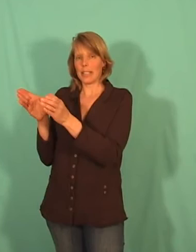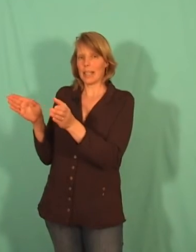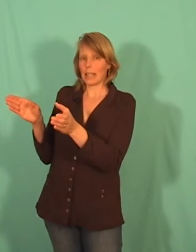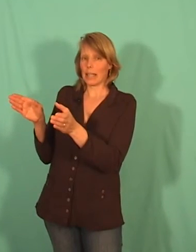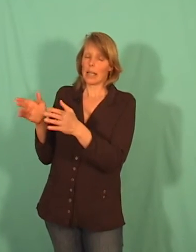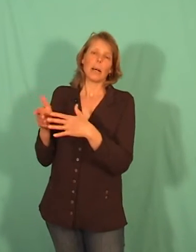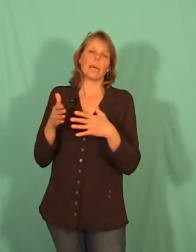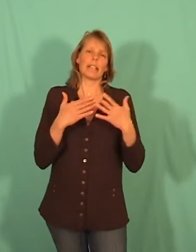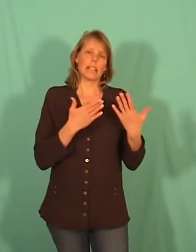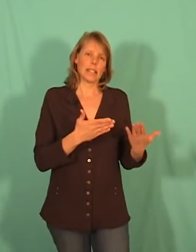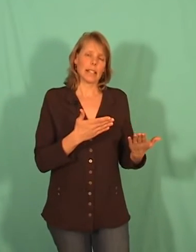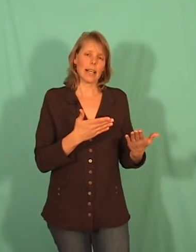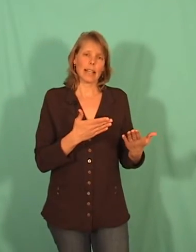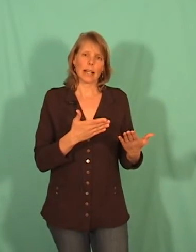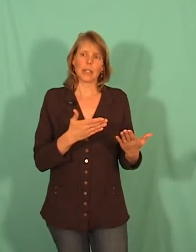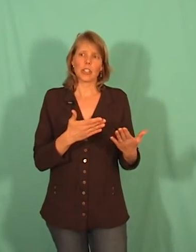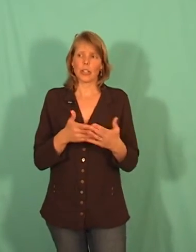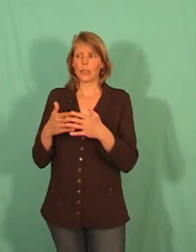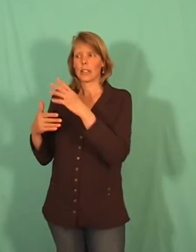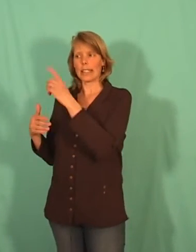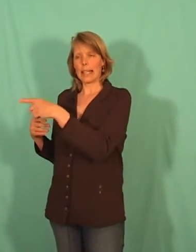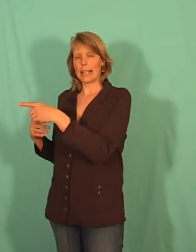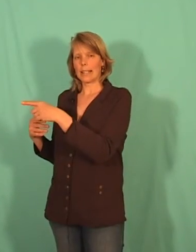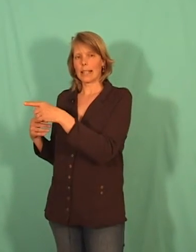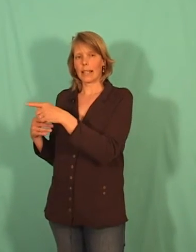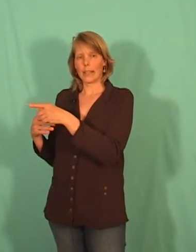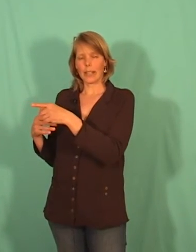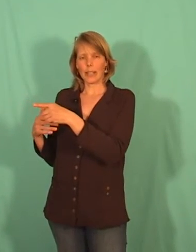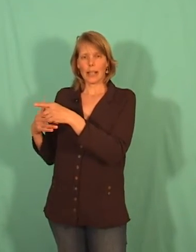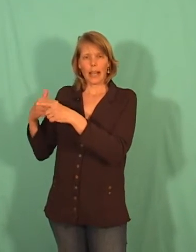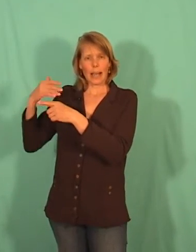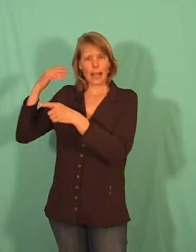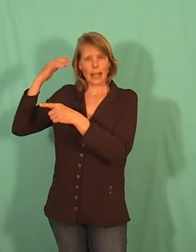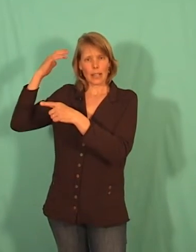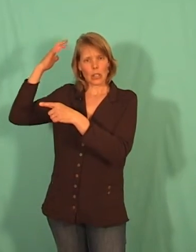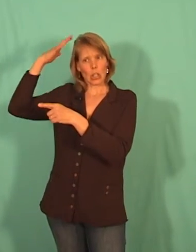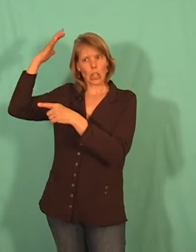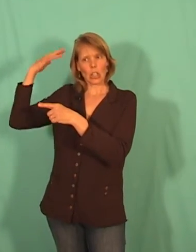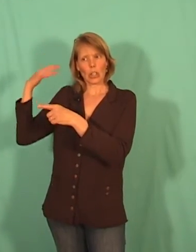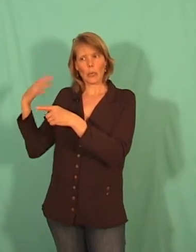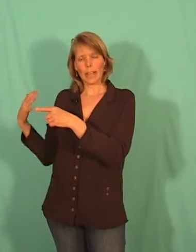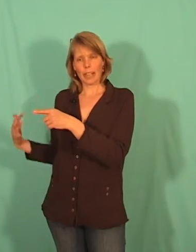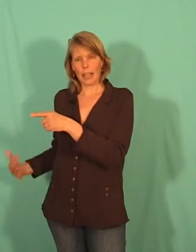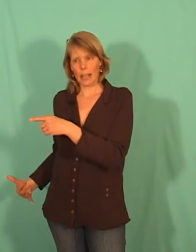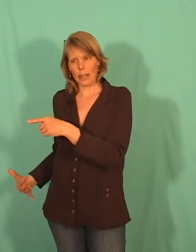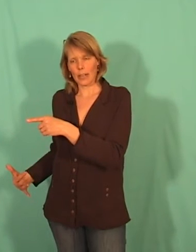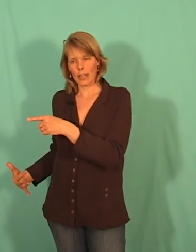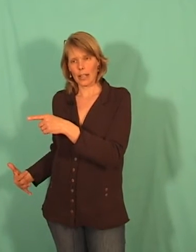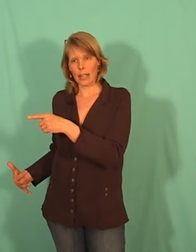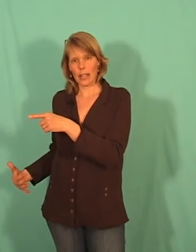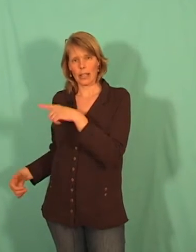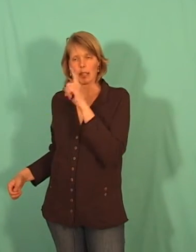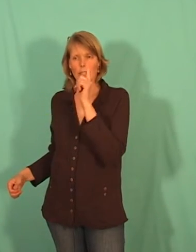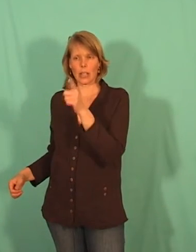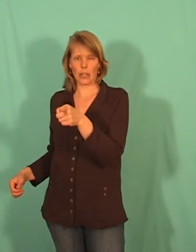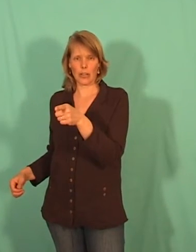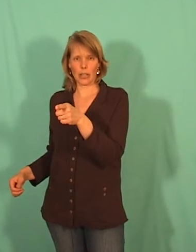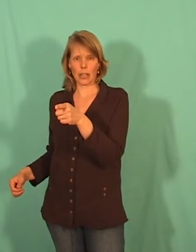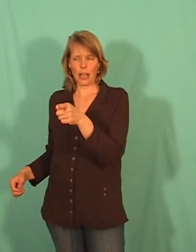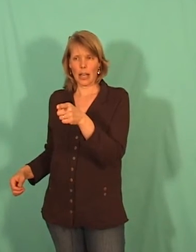it. But in sign language, let's say this Karen has long wavy hair and this Karen